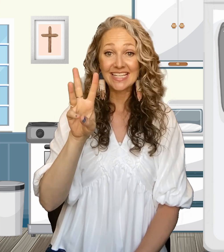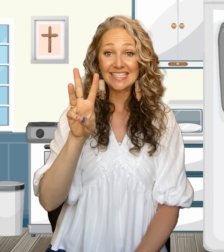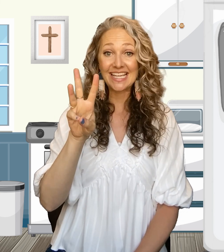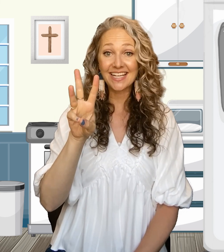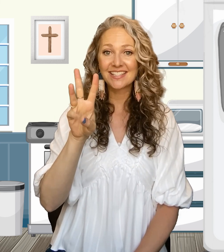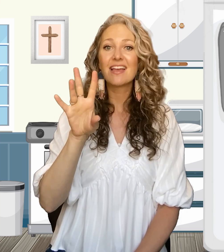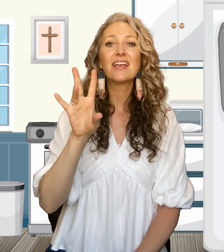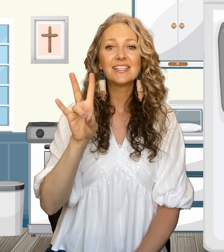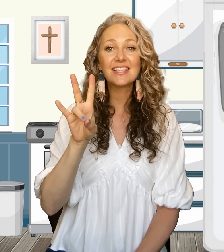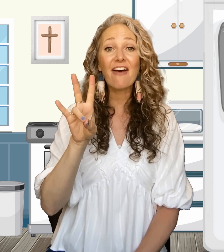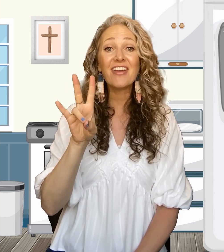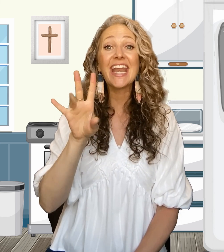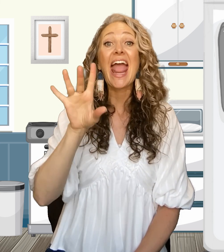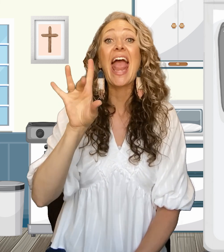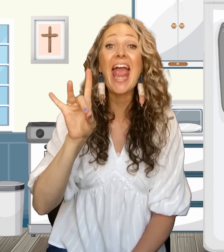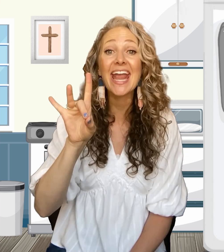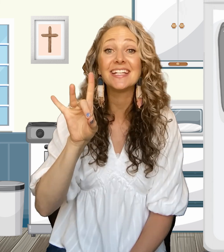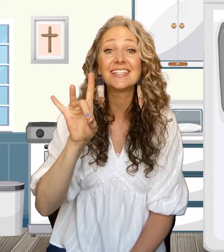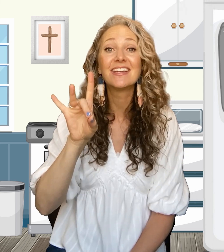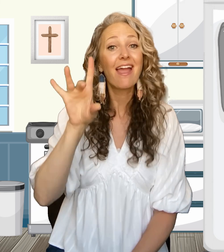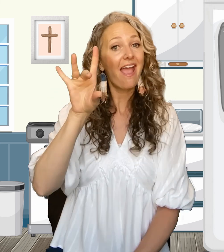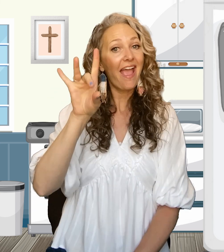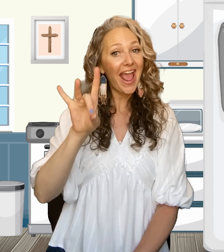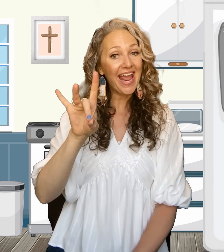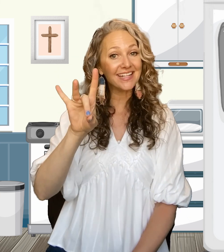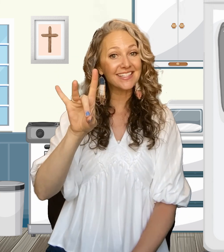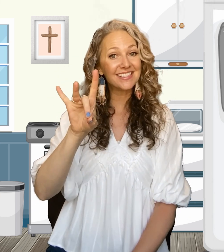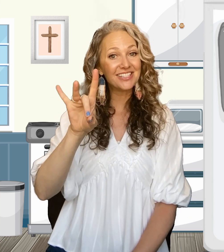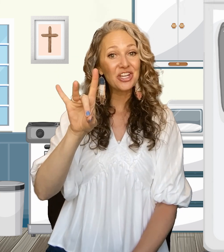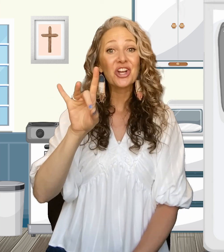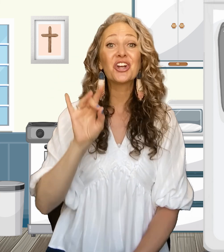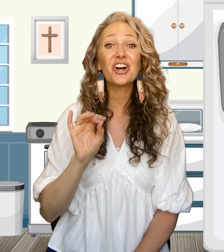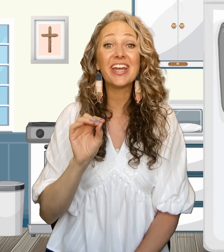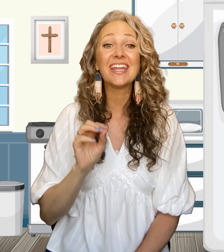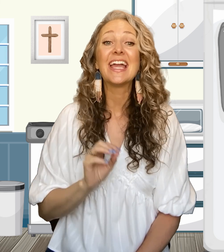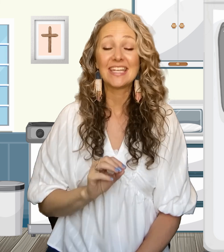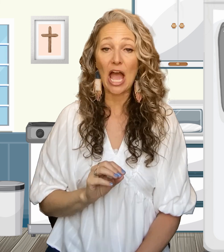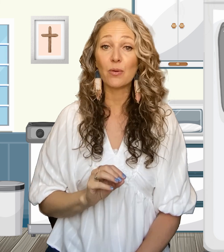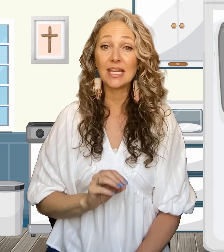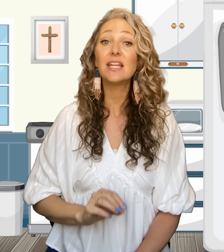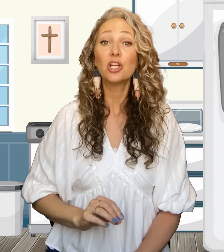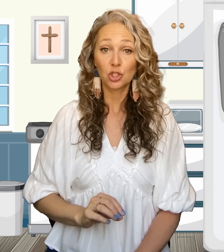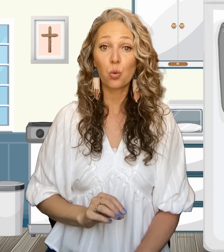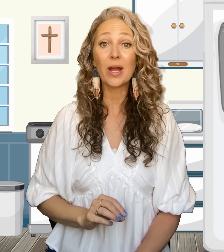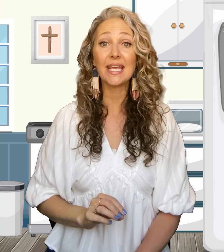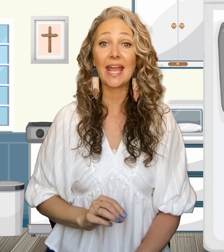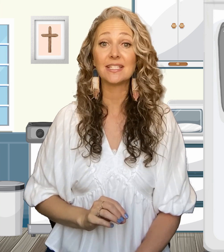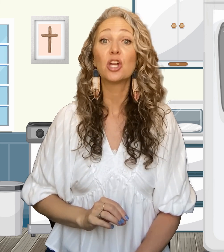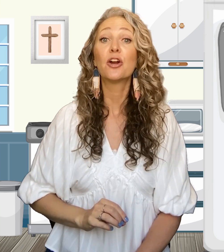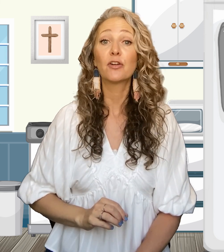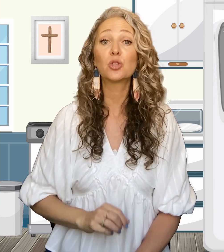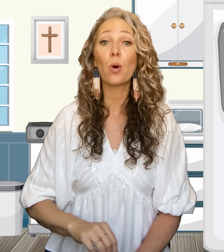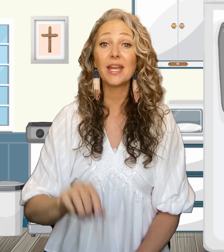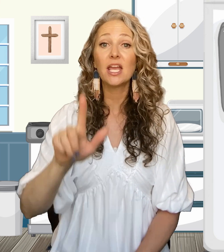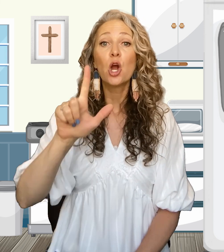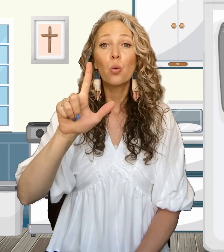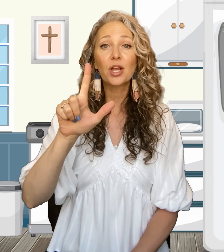6, 7, 8. 8. Good. Now we need 28. For 20, we're going to make